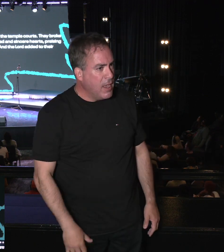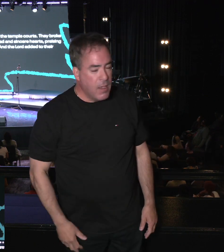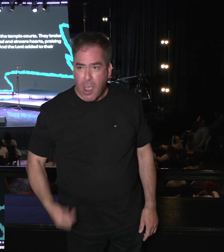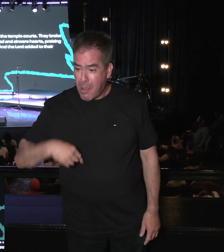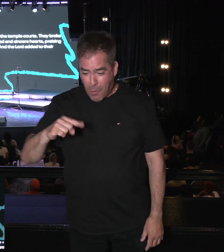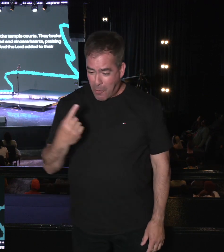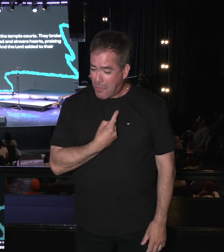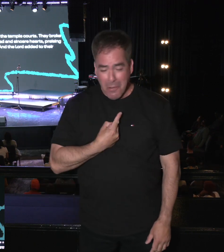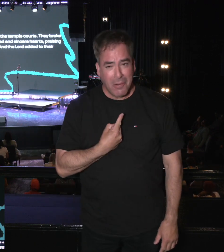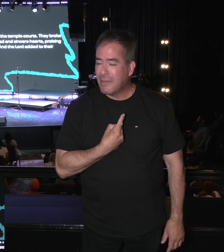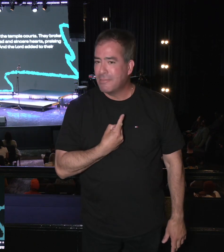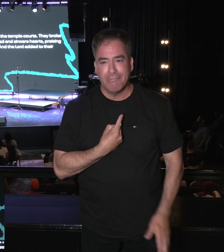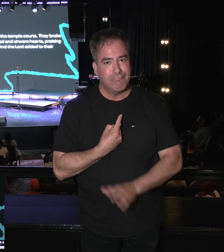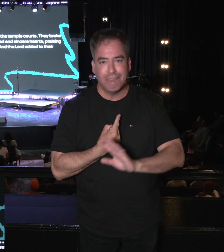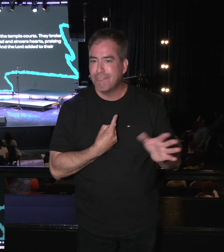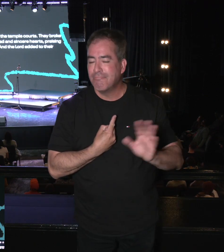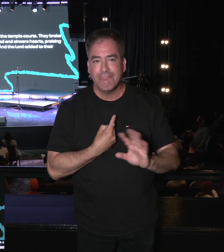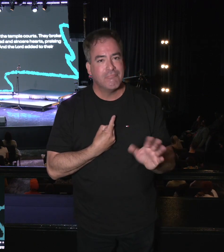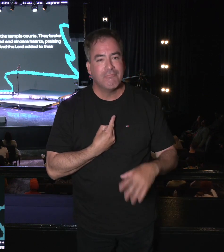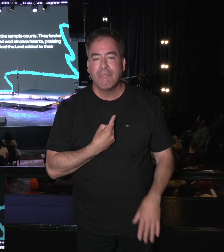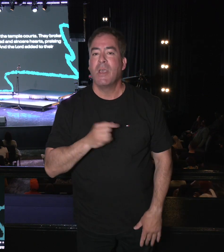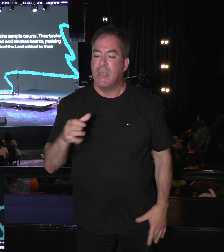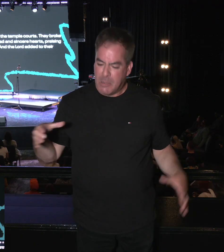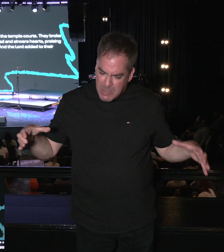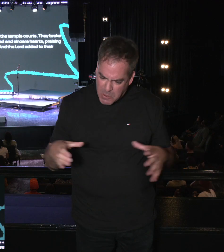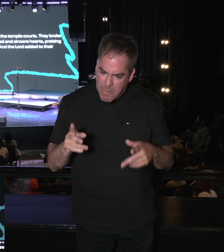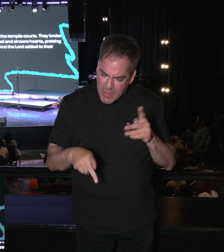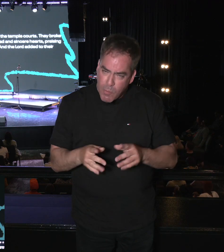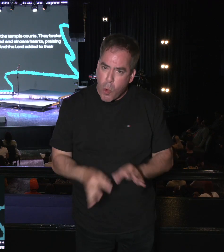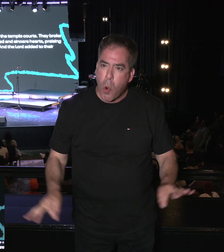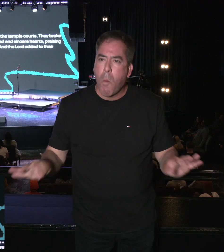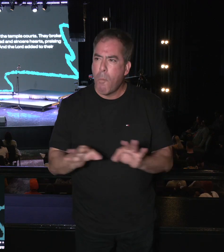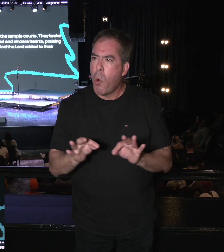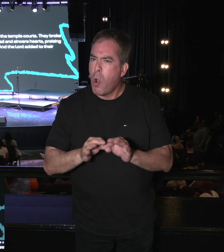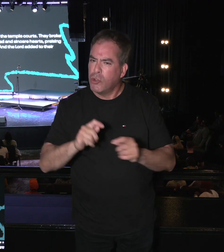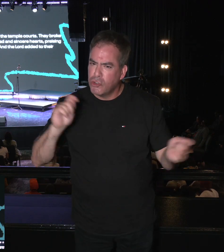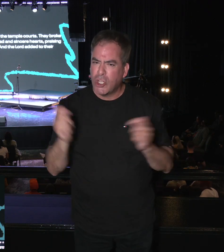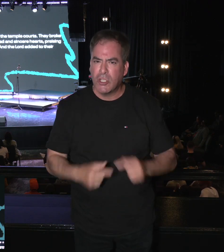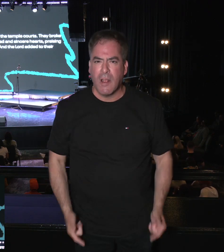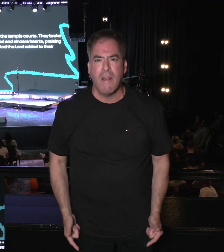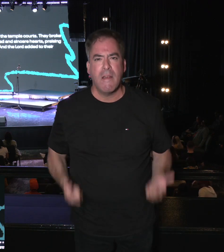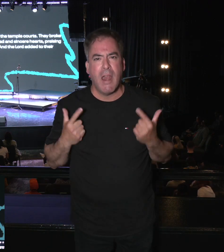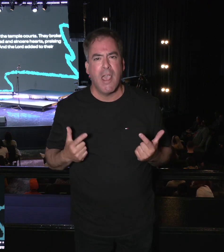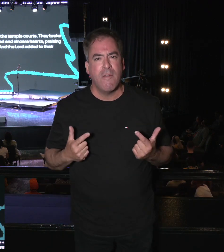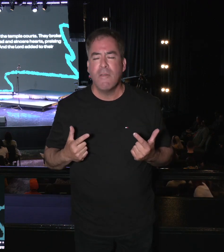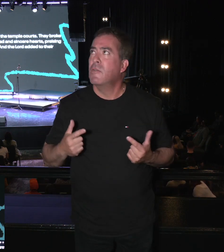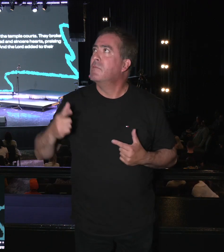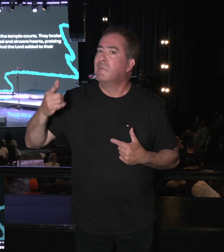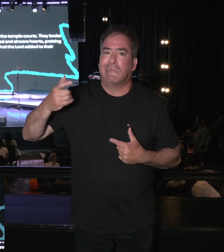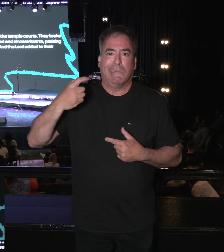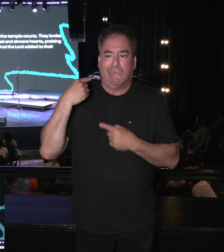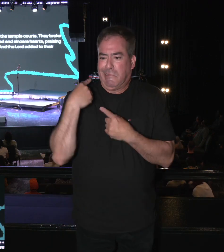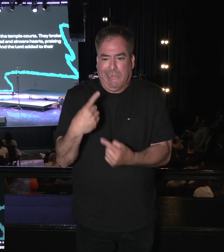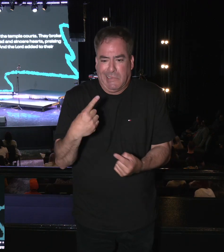by myself. Gathering of people have been an important life-changing staple since he brought Adam